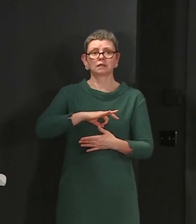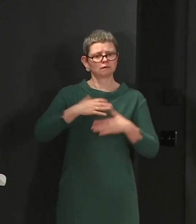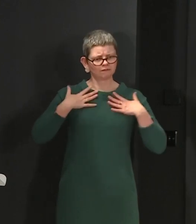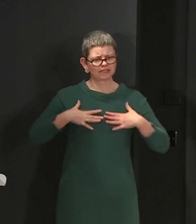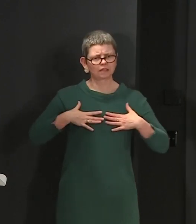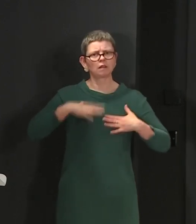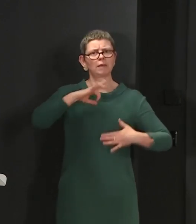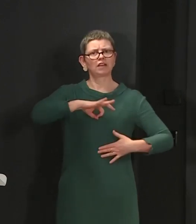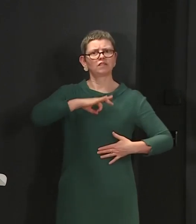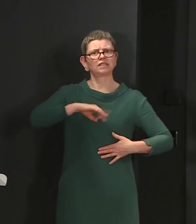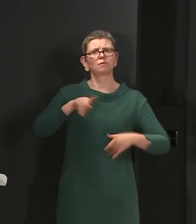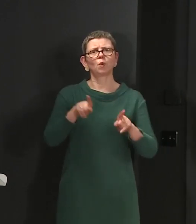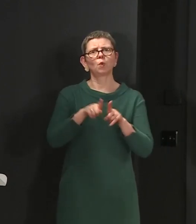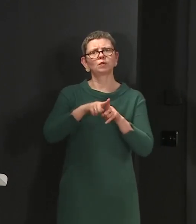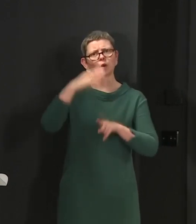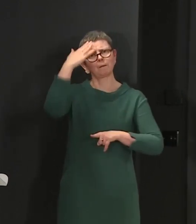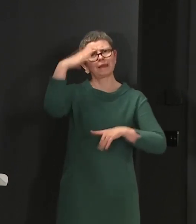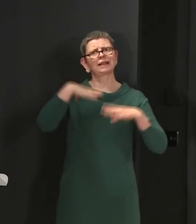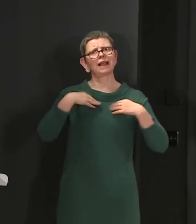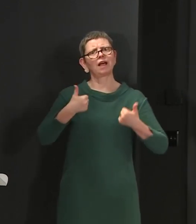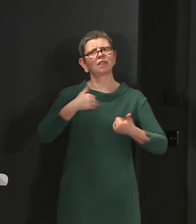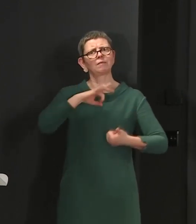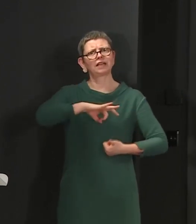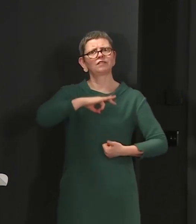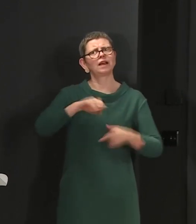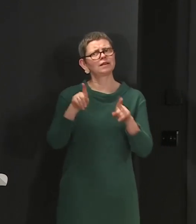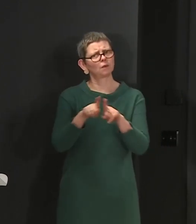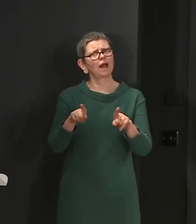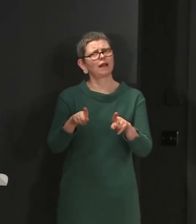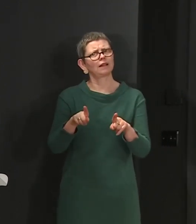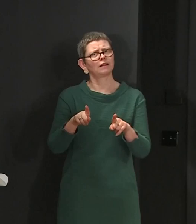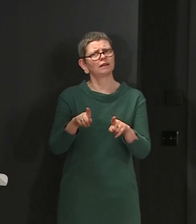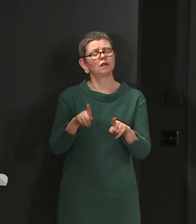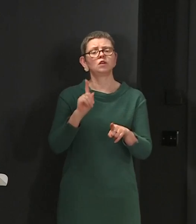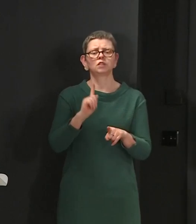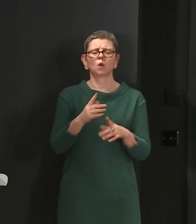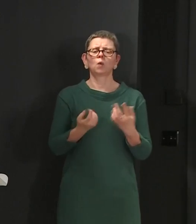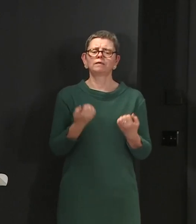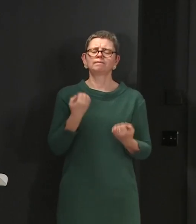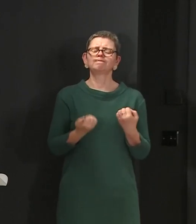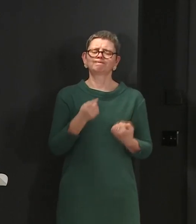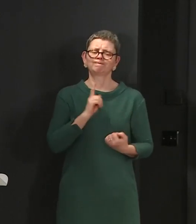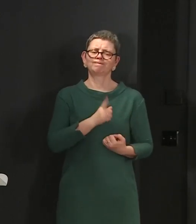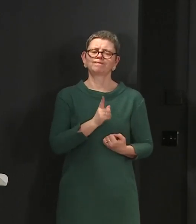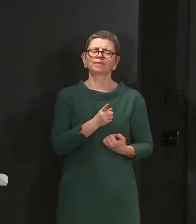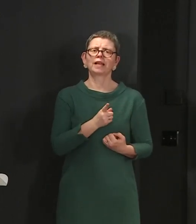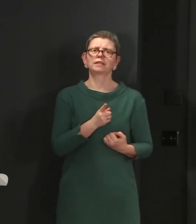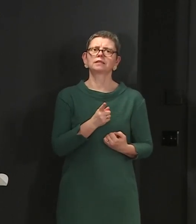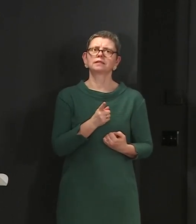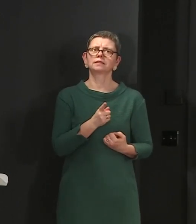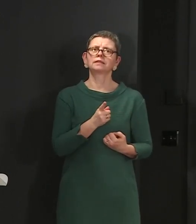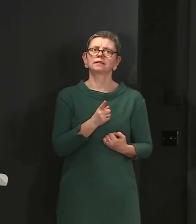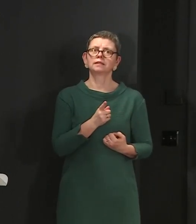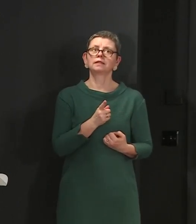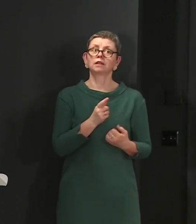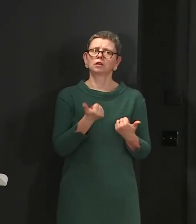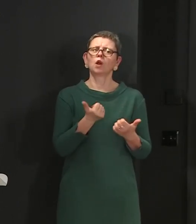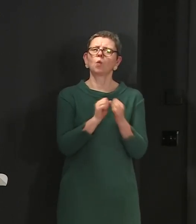physical sense, but actually it's good for our mental well-being as well. And so we've judged, and I think it's a very fair judgment, that